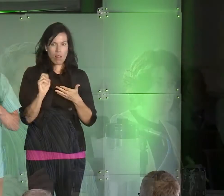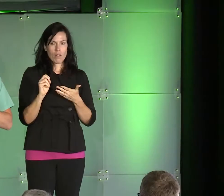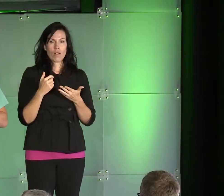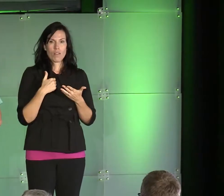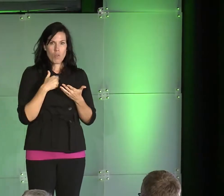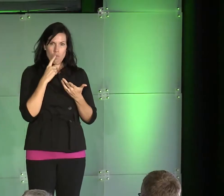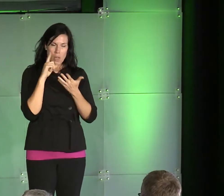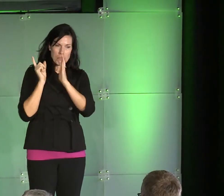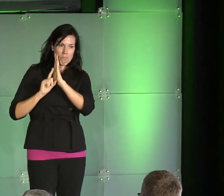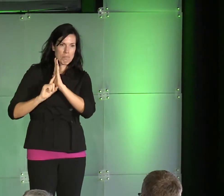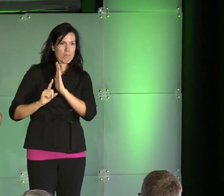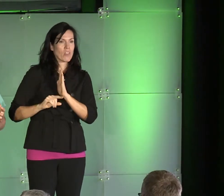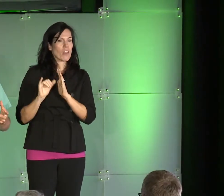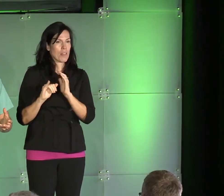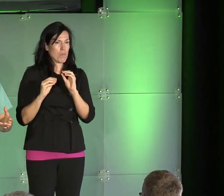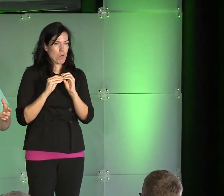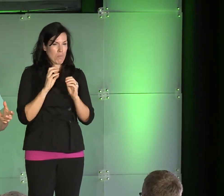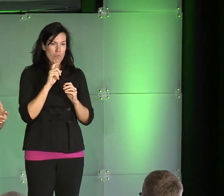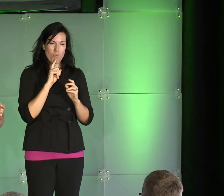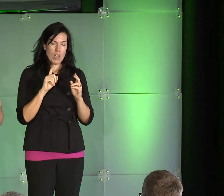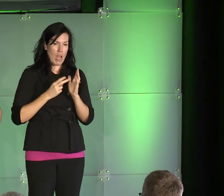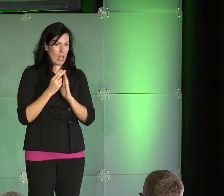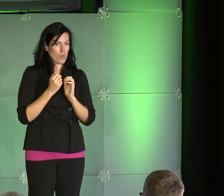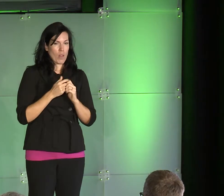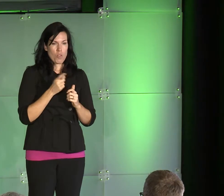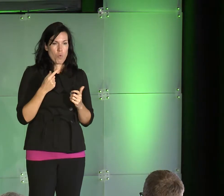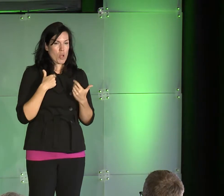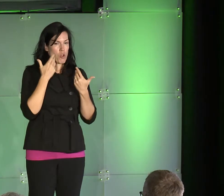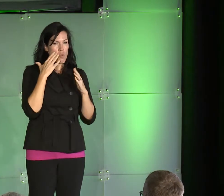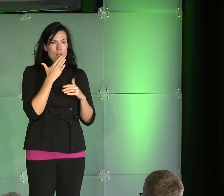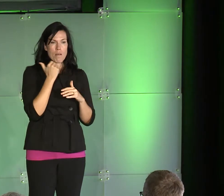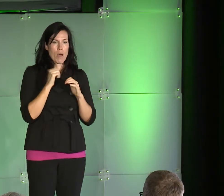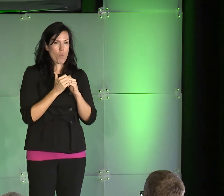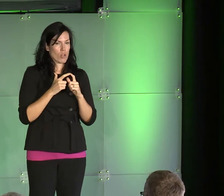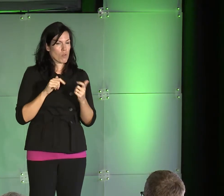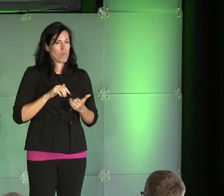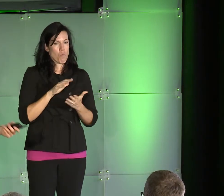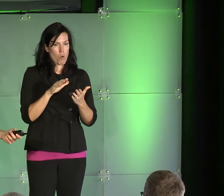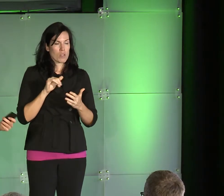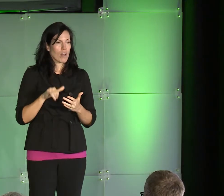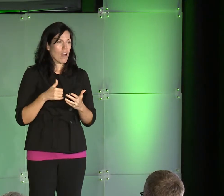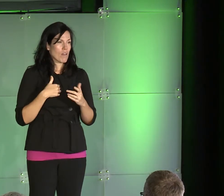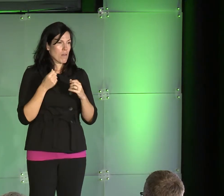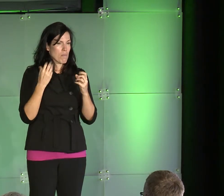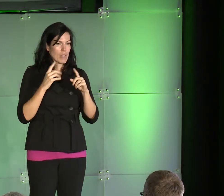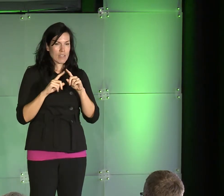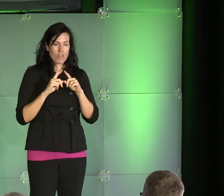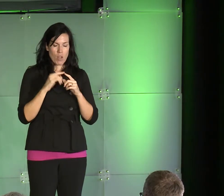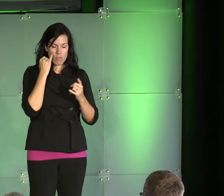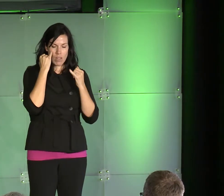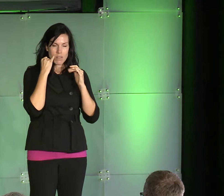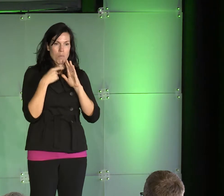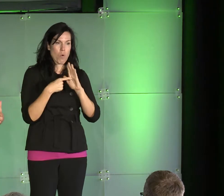really exploring, and really, to be completely frank with you, we're really don't know what the best way to approach that is. You know, there's lots of different financing models we can use. We can try to